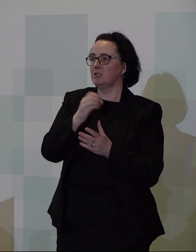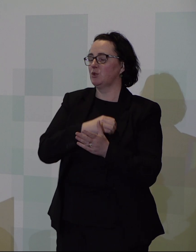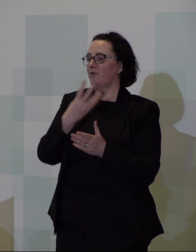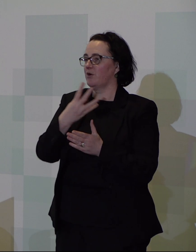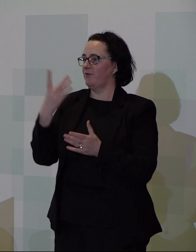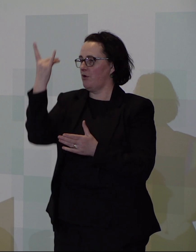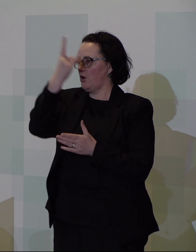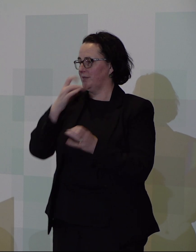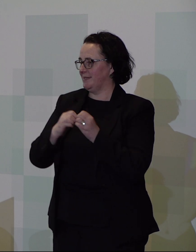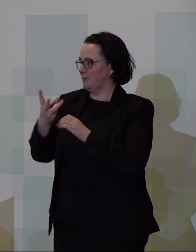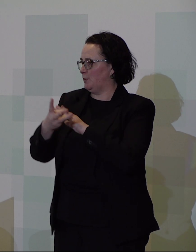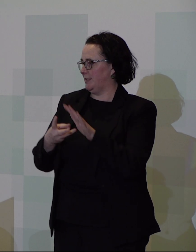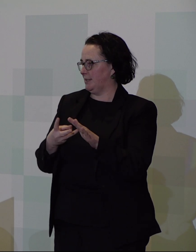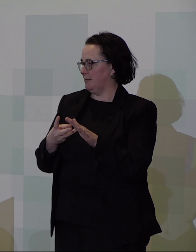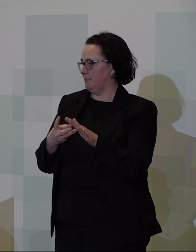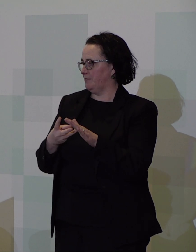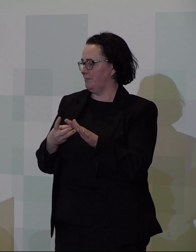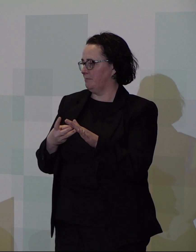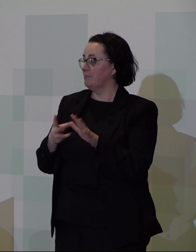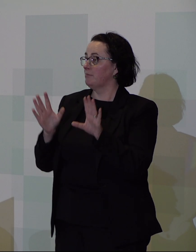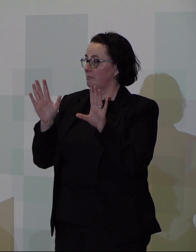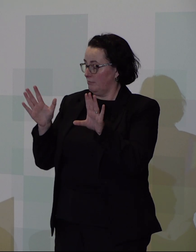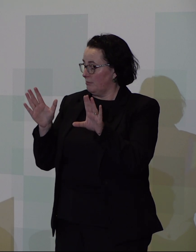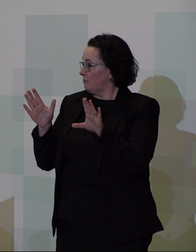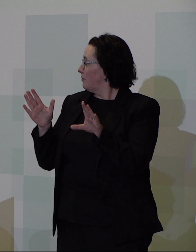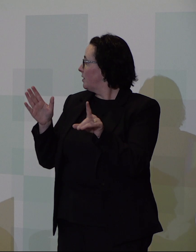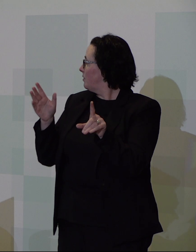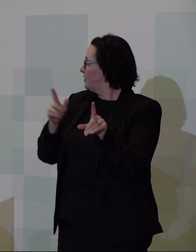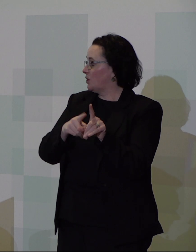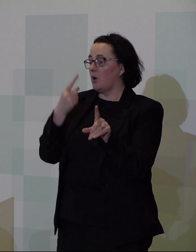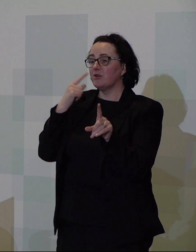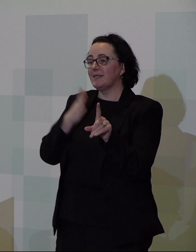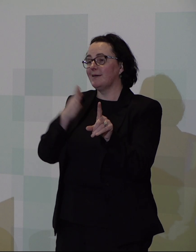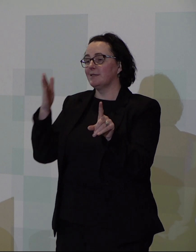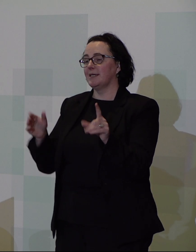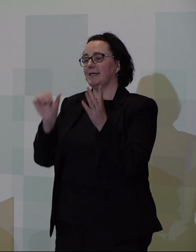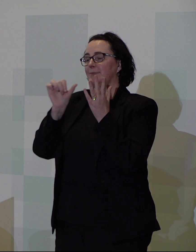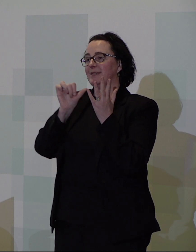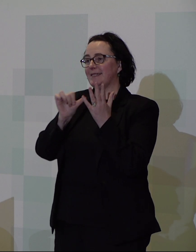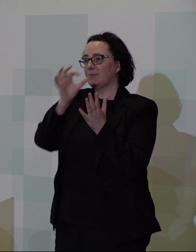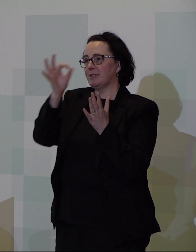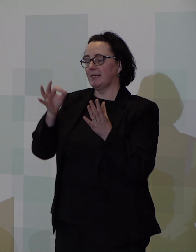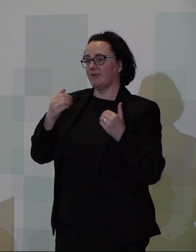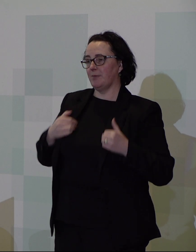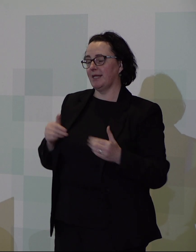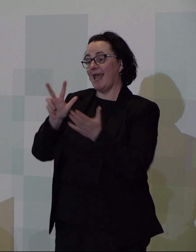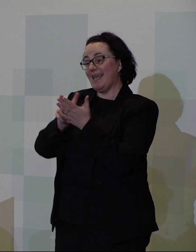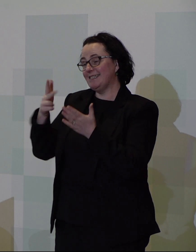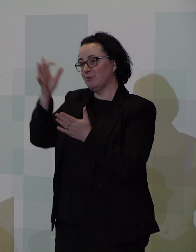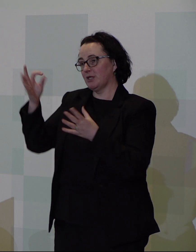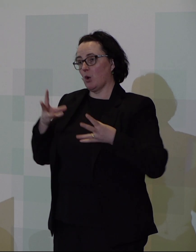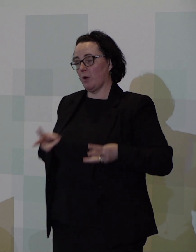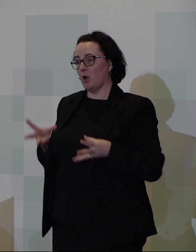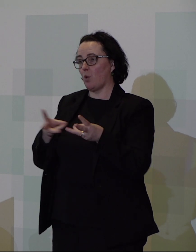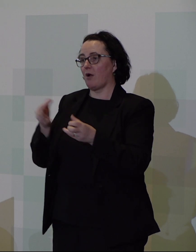week. At the other end of the chart, we can see that about 6% of men and 18% of women worked